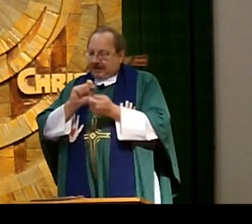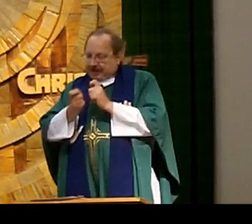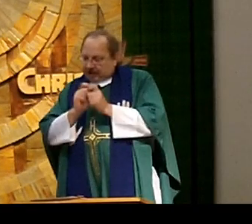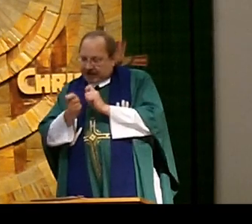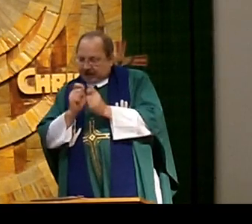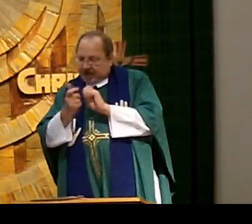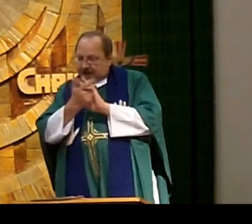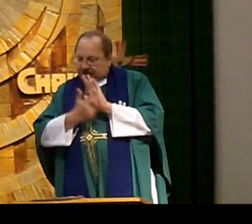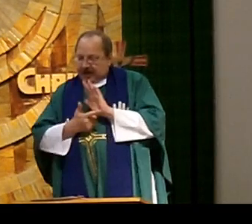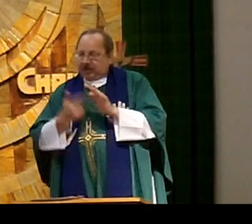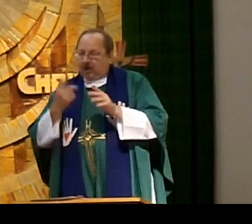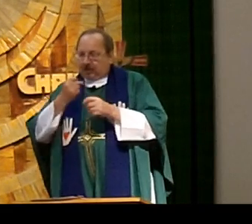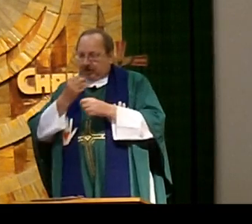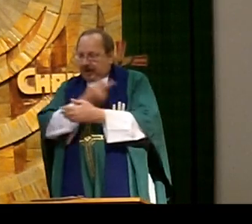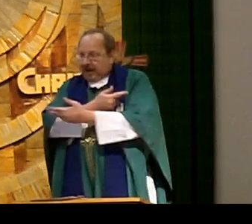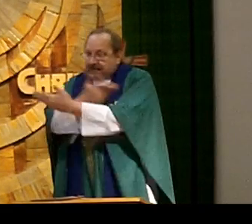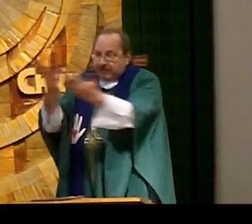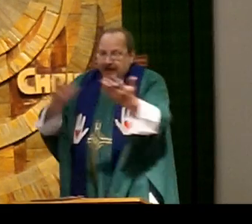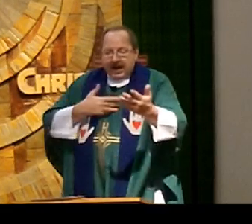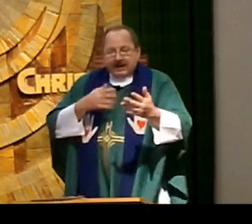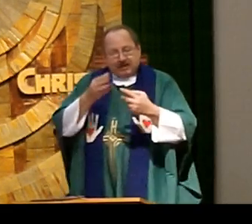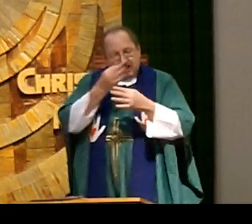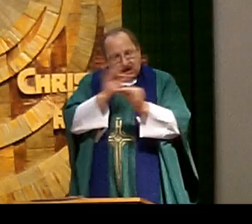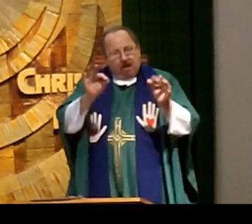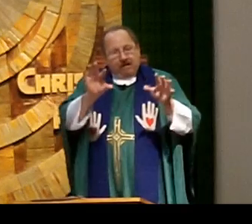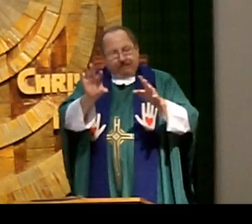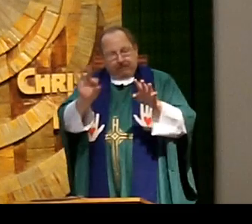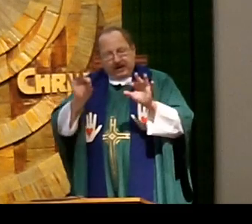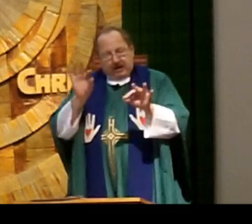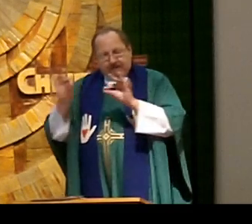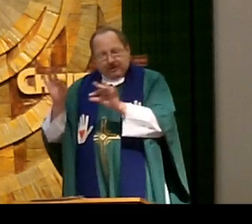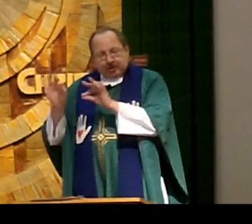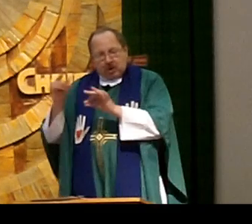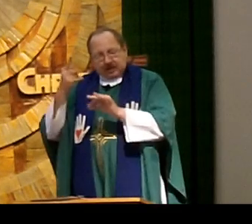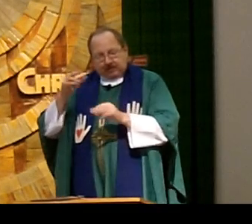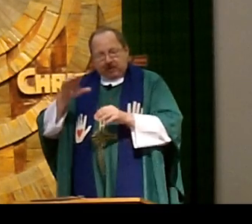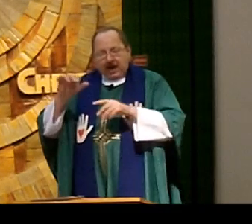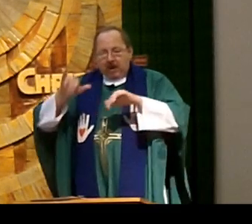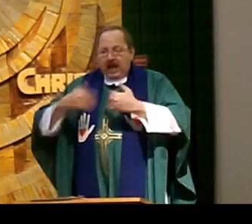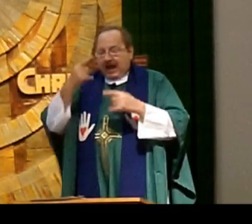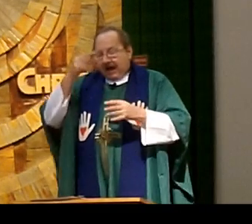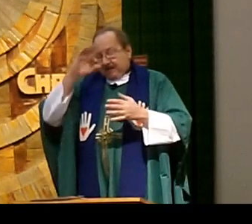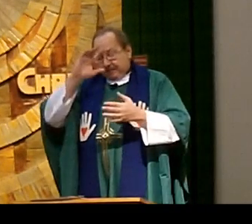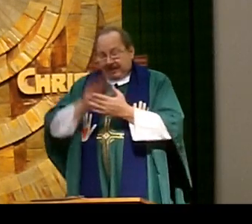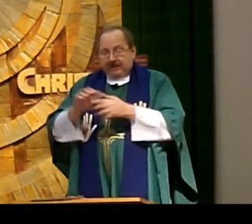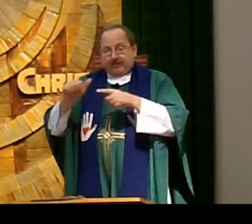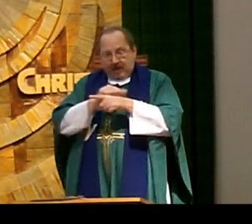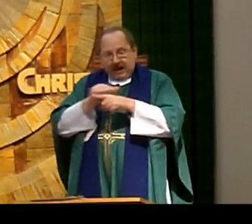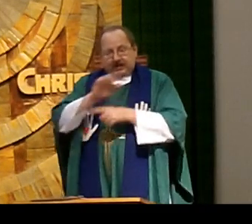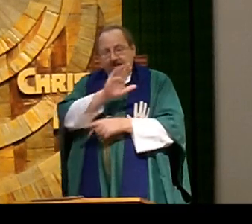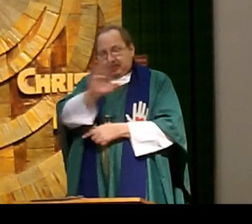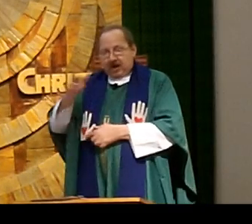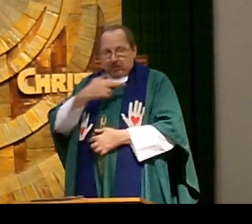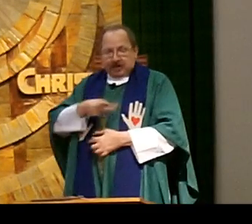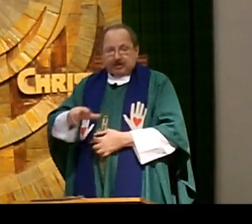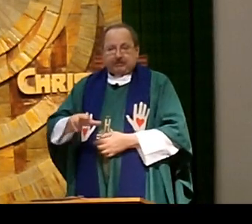they change the law so that everybody has a free choice for how they believe to practice their religion.